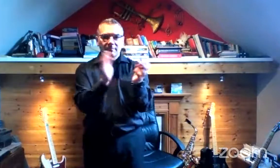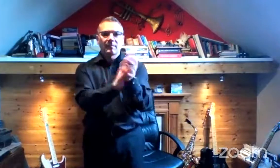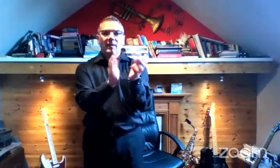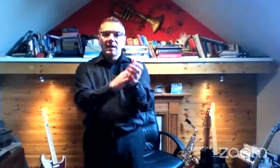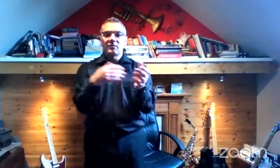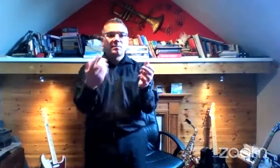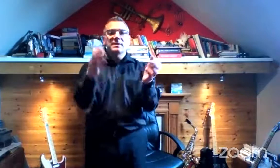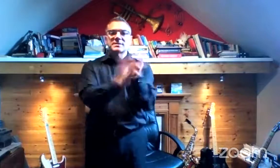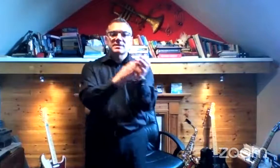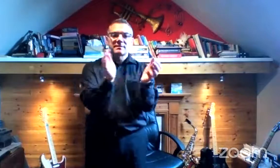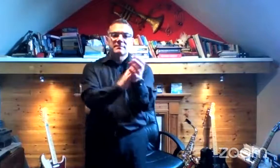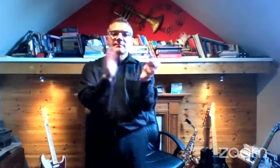It repeats.